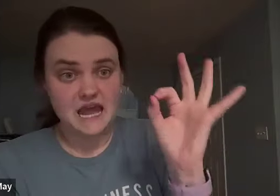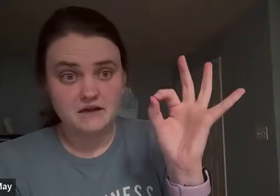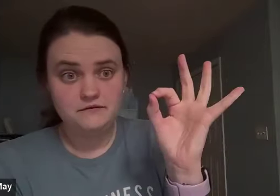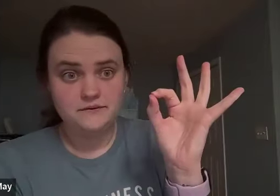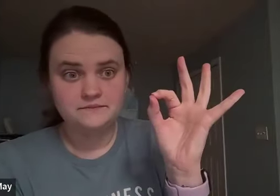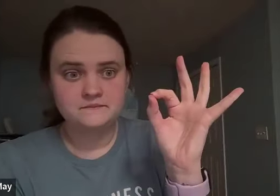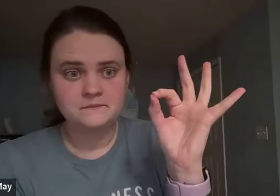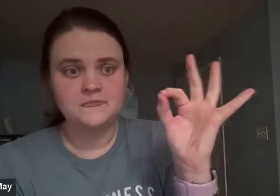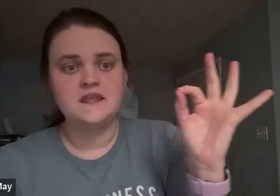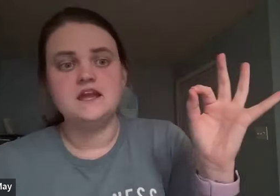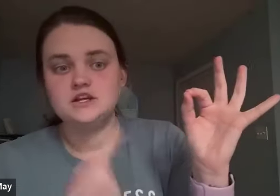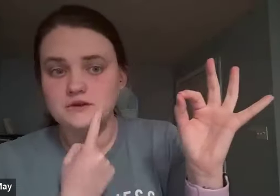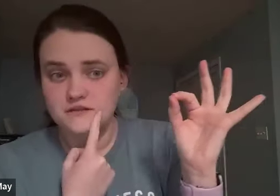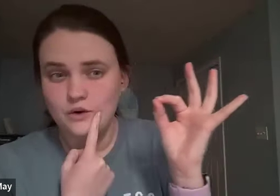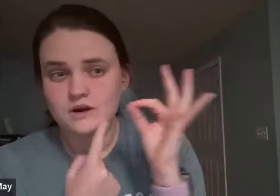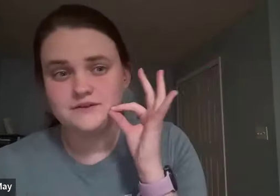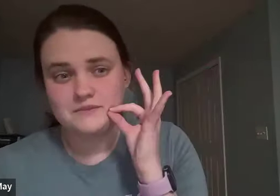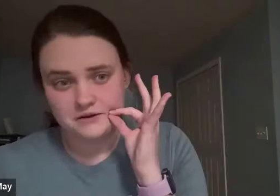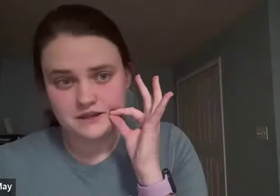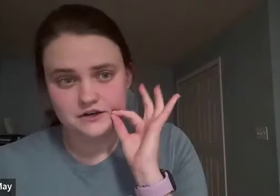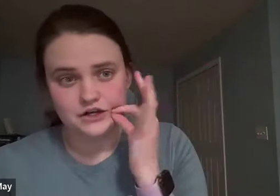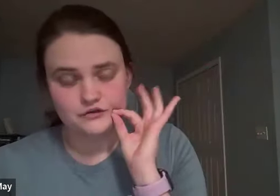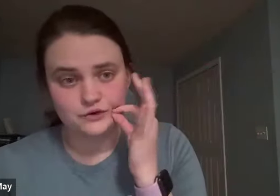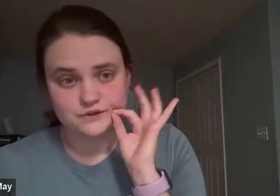F, and you're going to put it at the corner of your mouth, and you're going to go fruit.